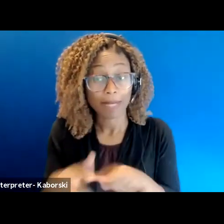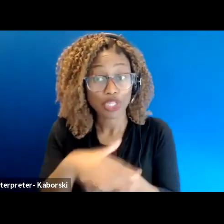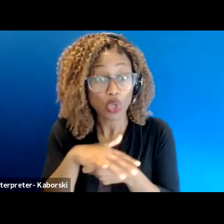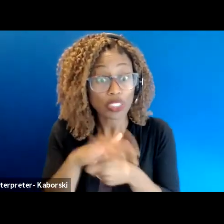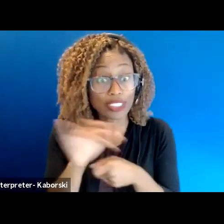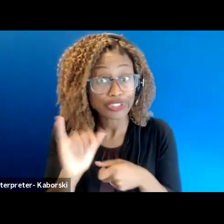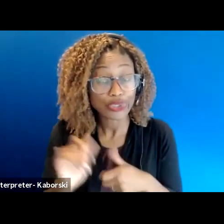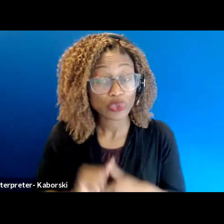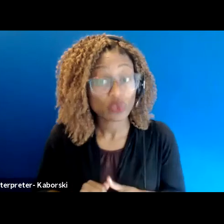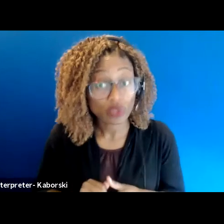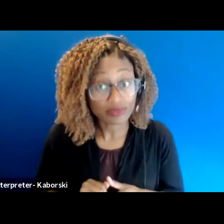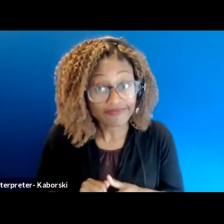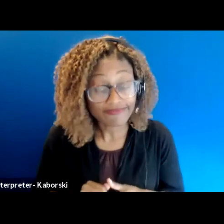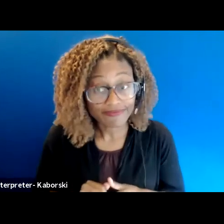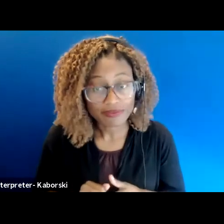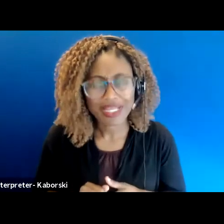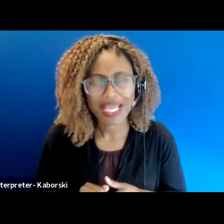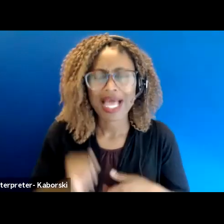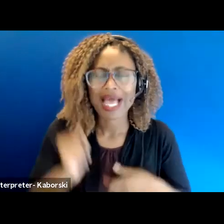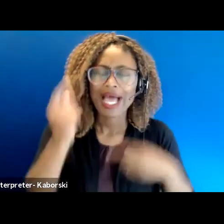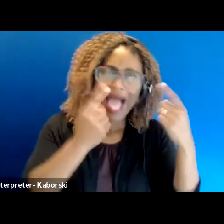I think at that time,